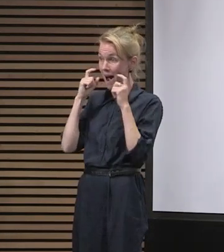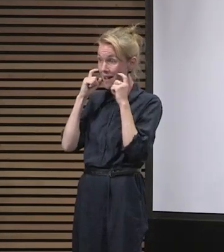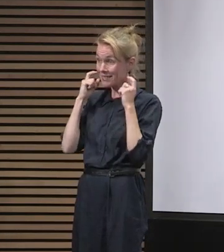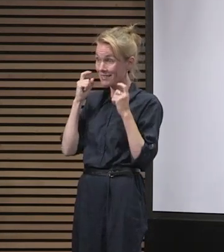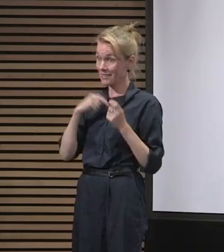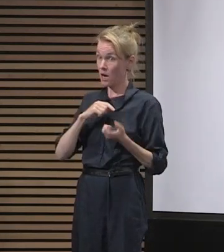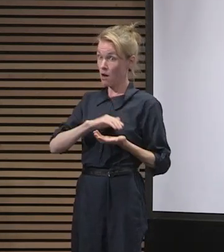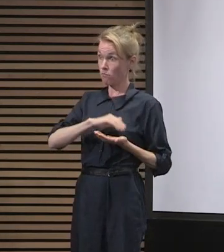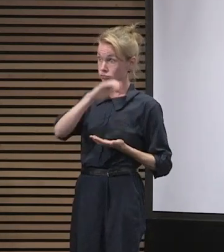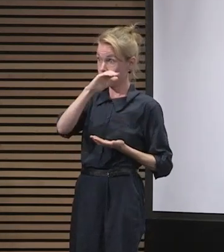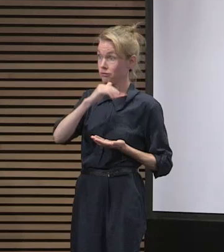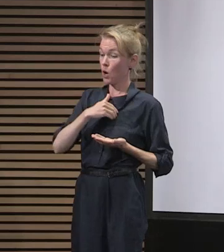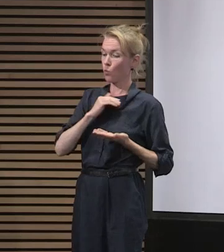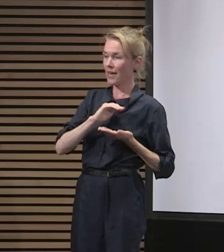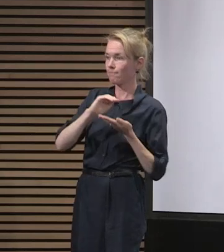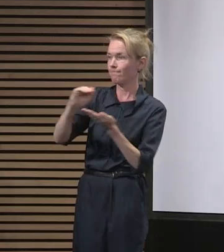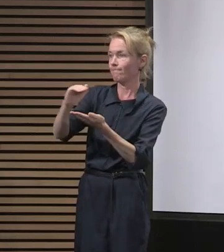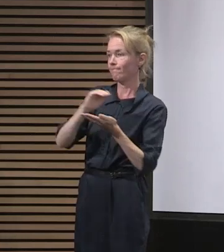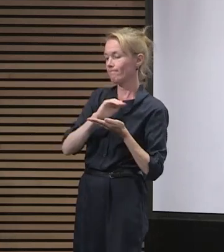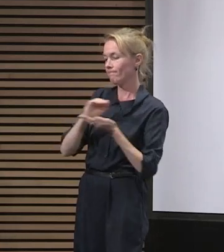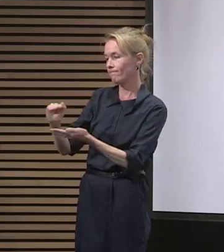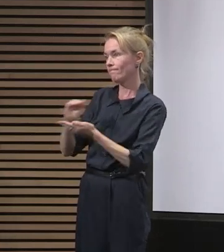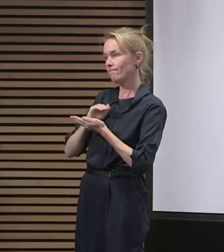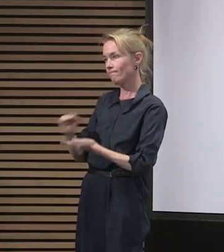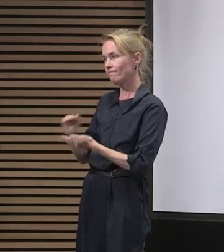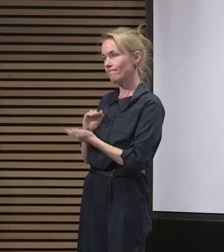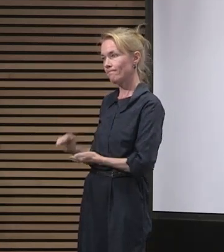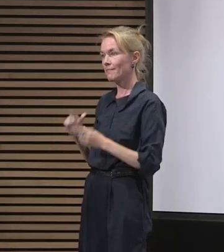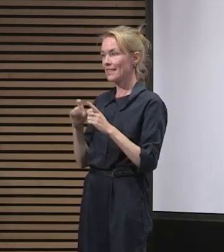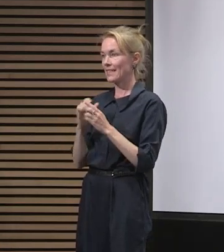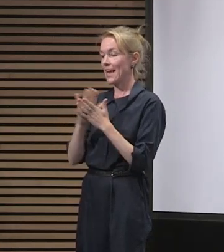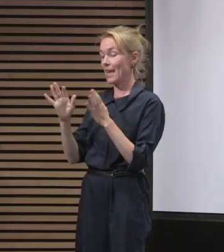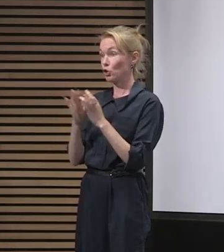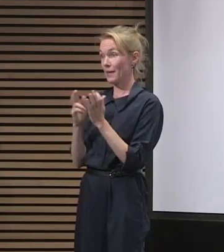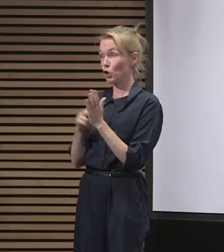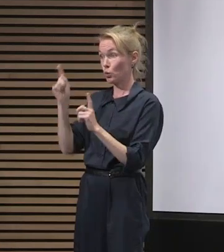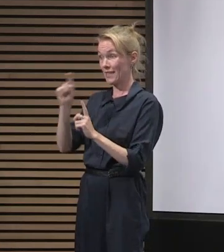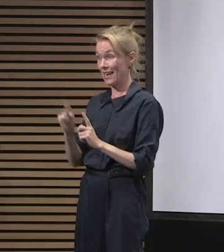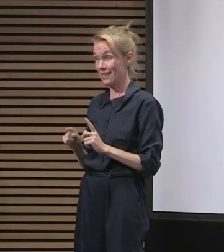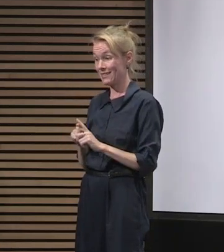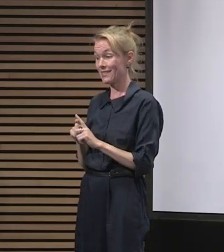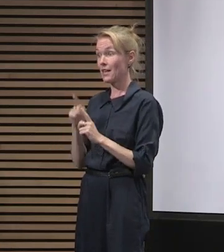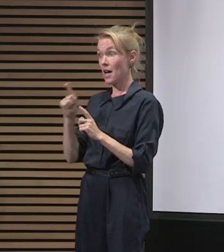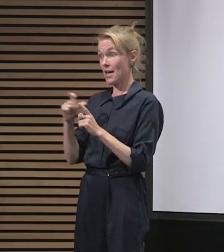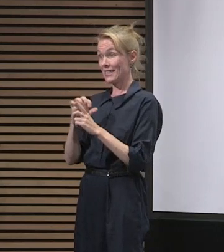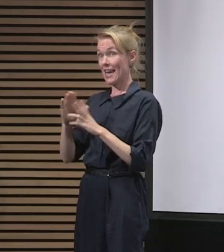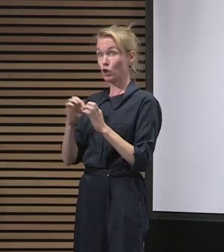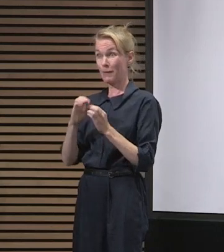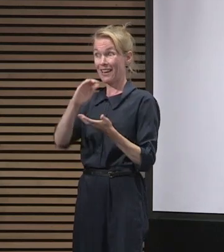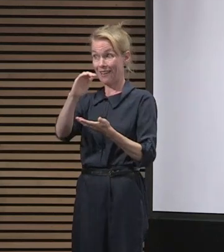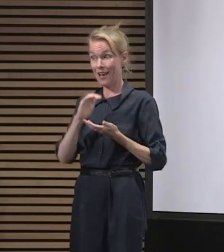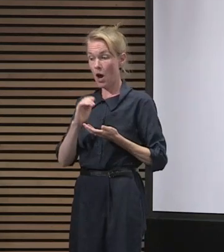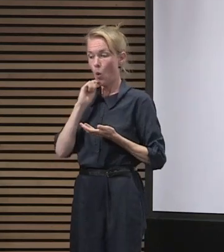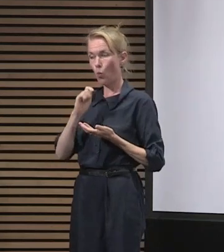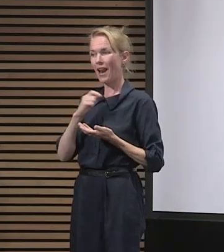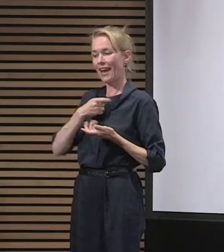national stocks out to our district health boards, and they will be distributing in their regions masks to frontline health workers in